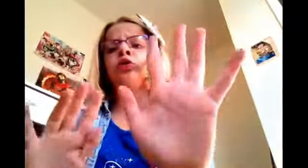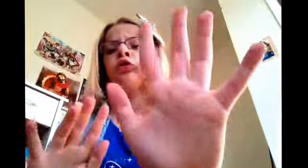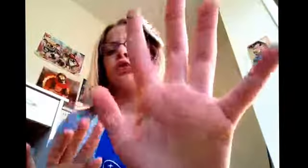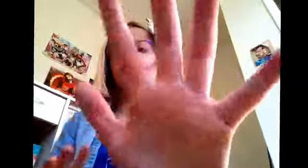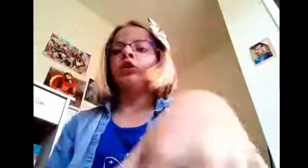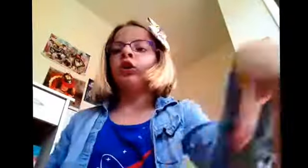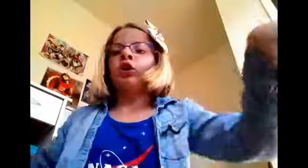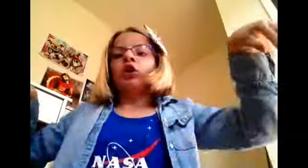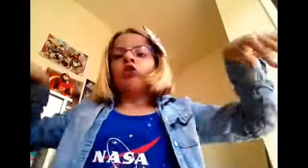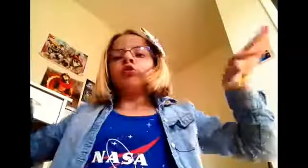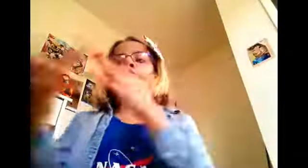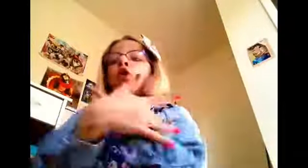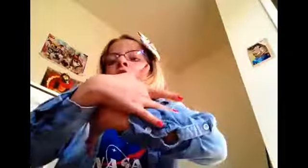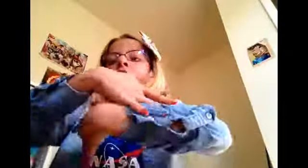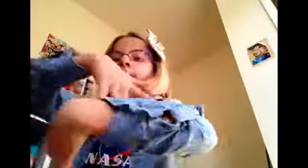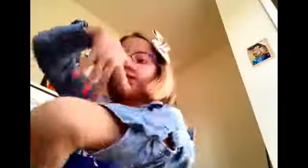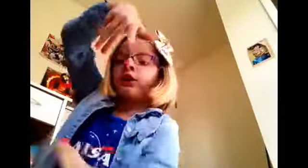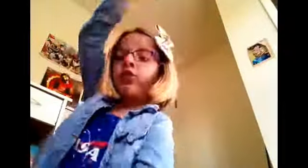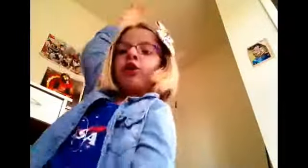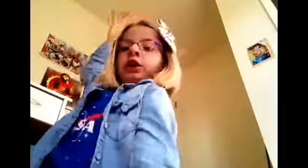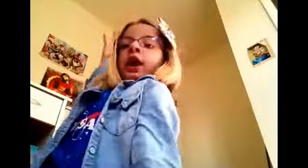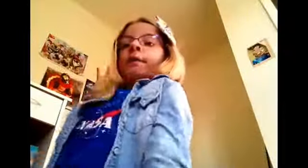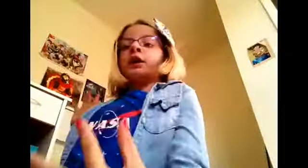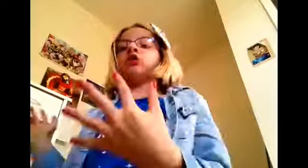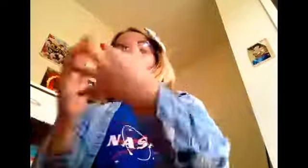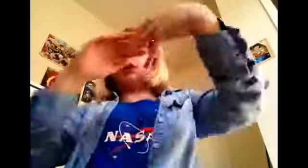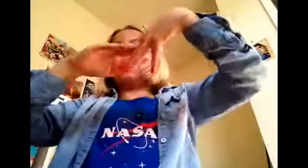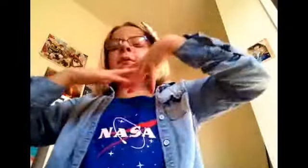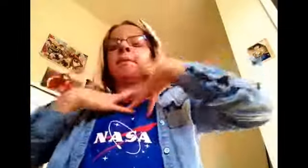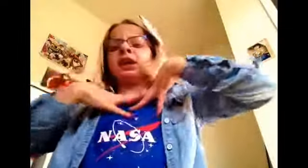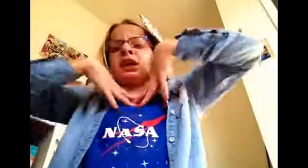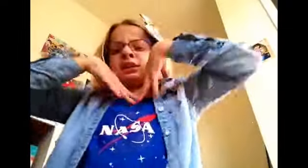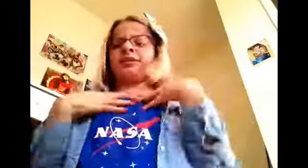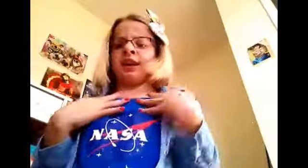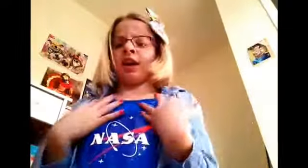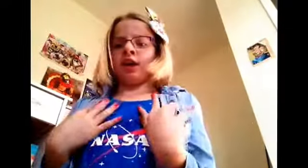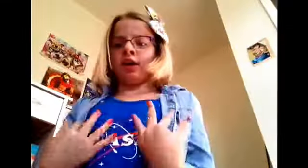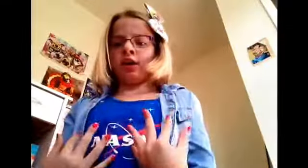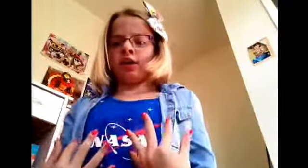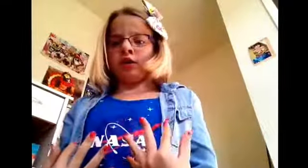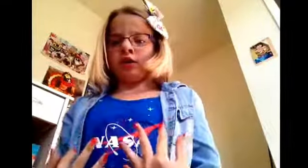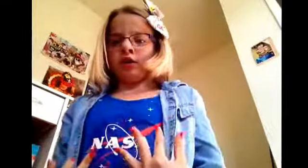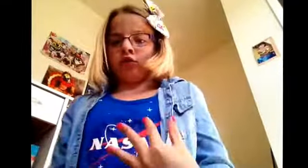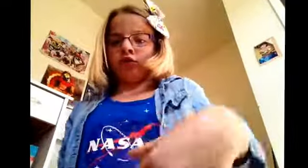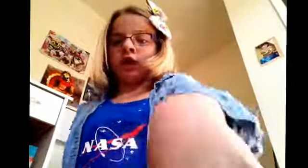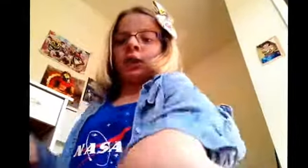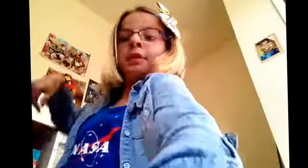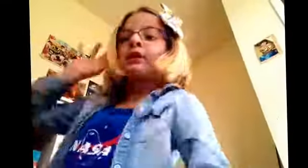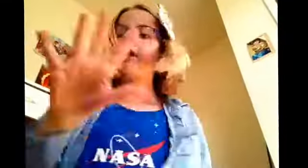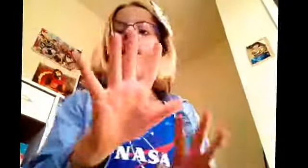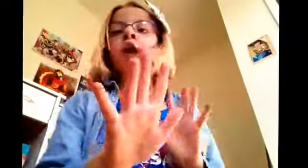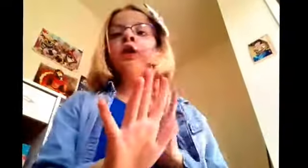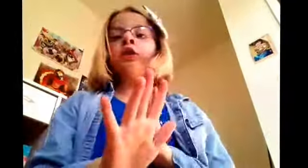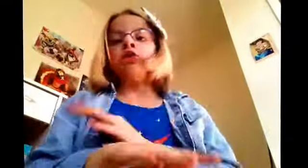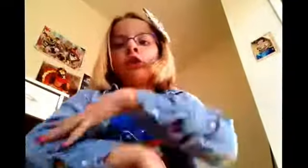most. So don't let me, don't let me, don't let me down. Don't let me down, don't let